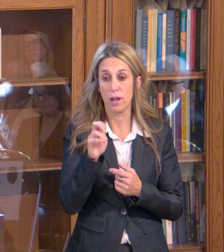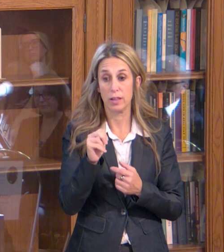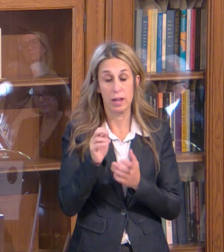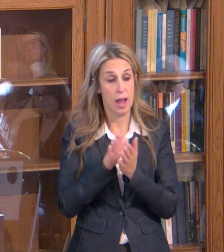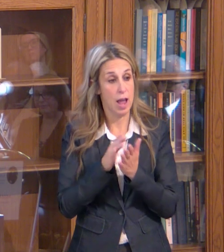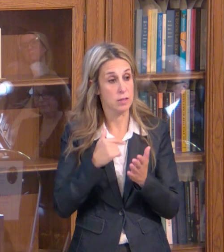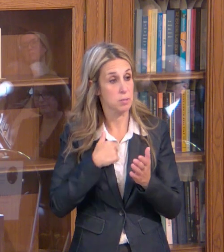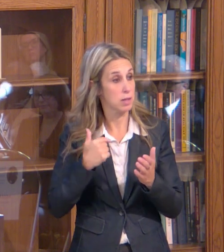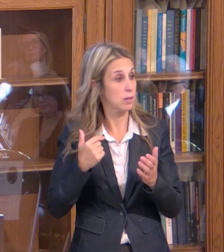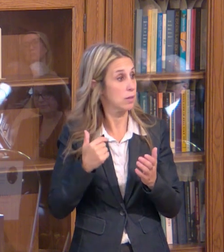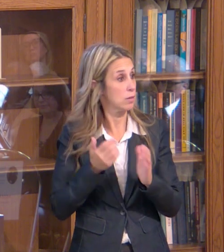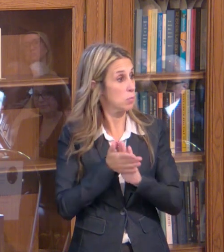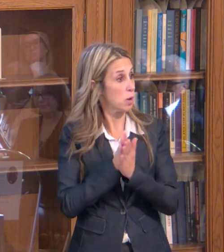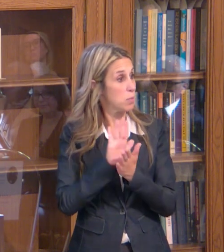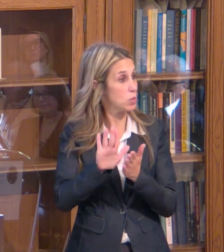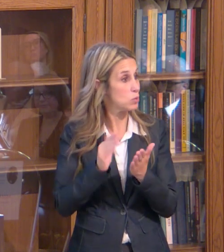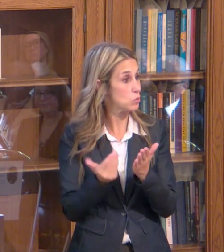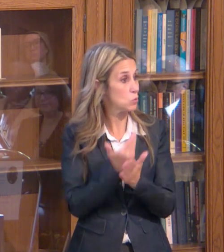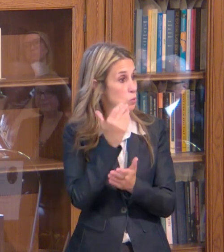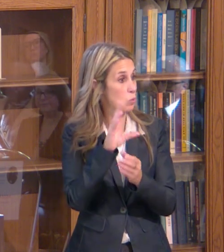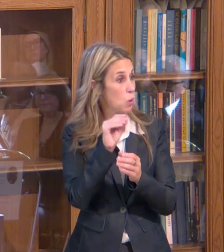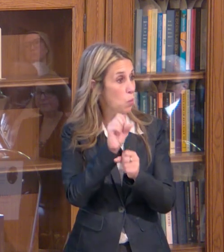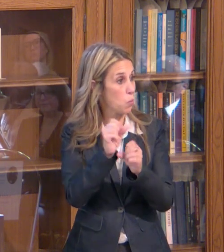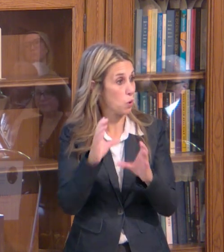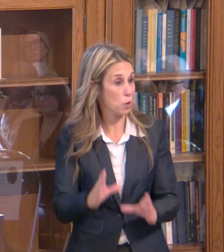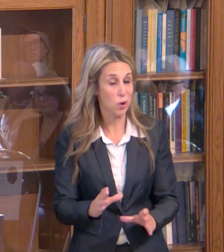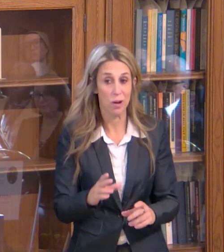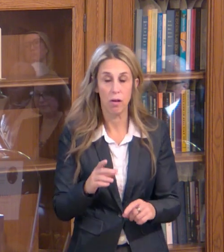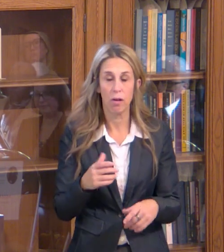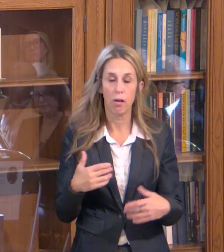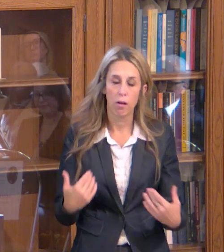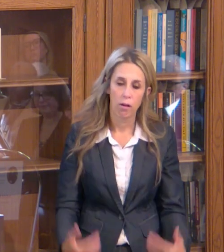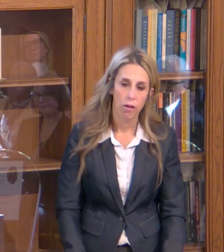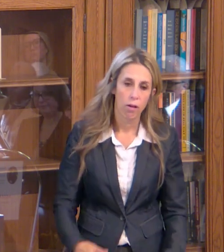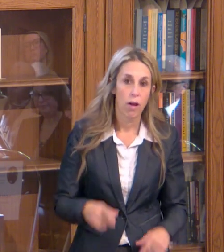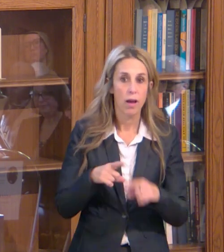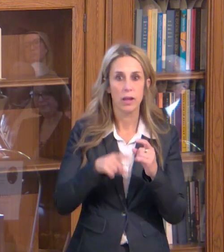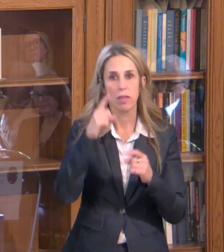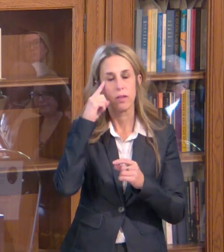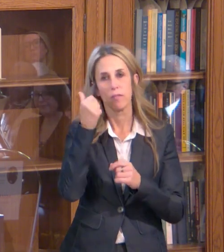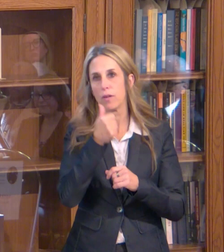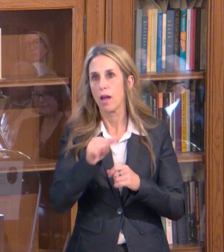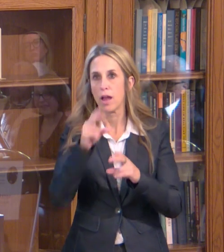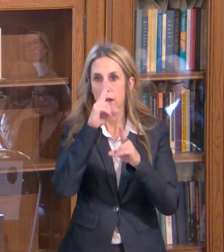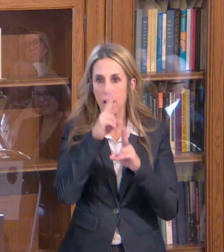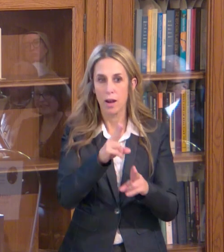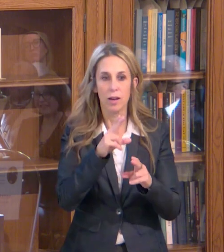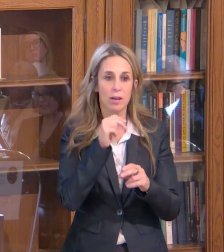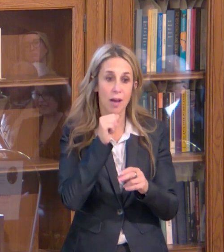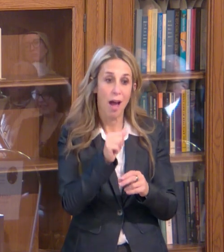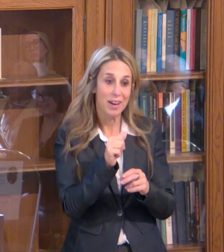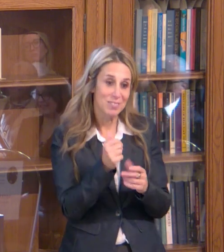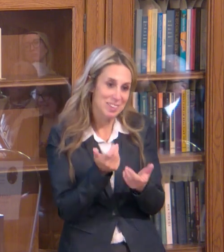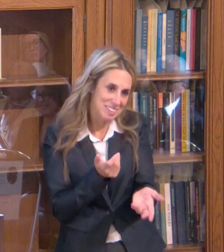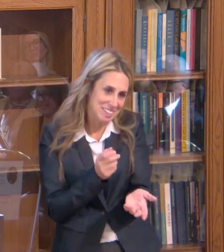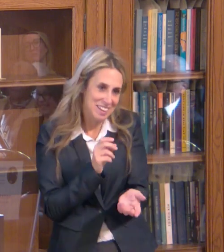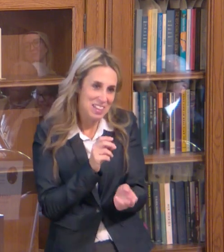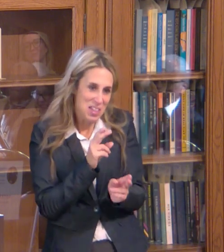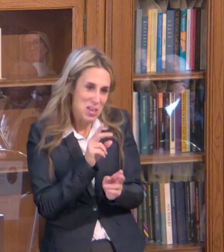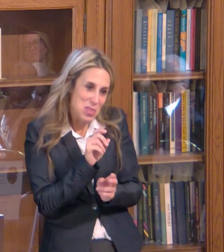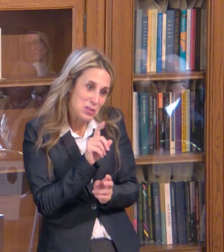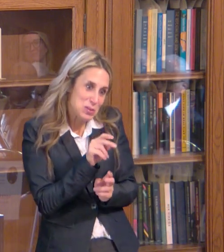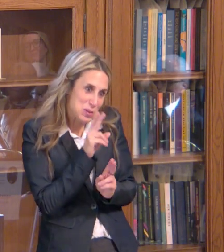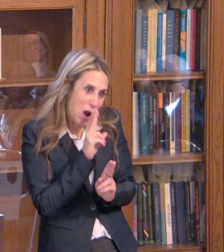new co-author I cannot think of any honor not even the DU honorary degree I